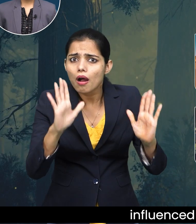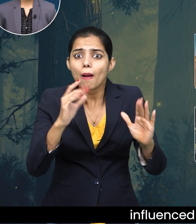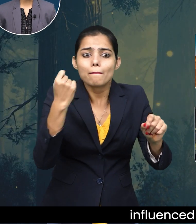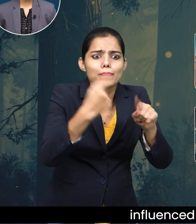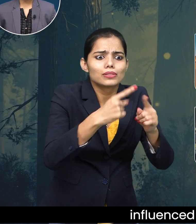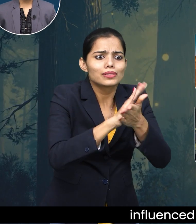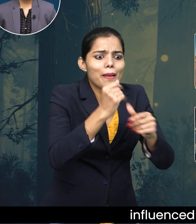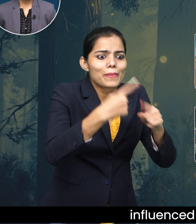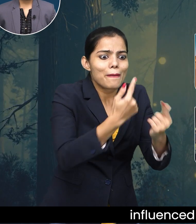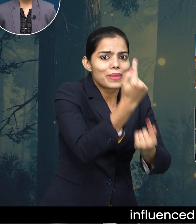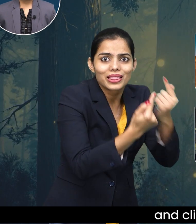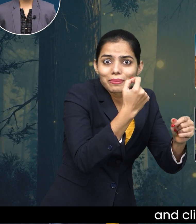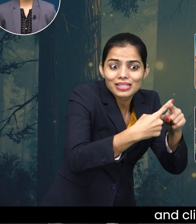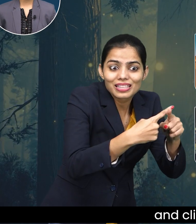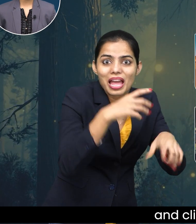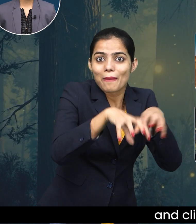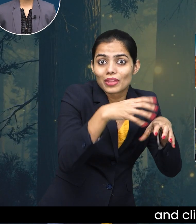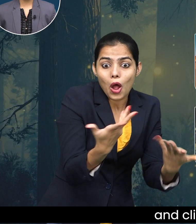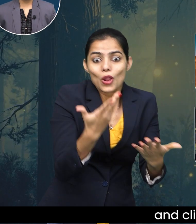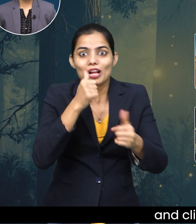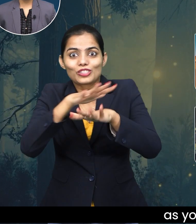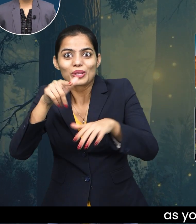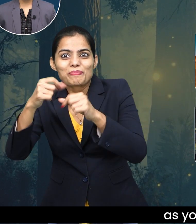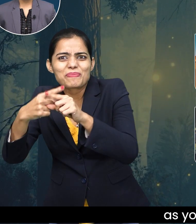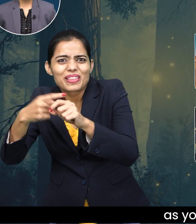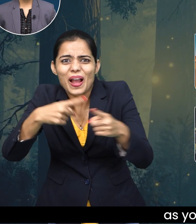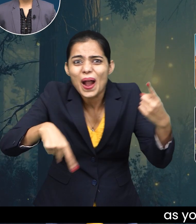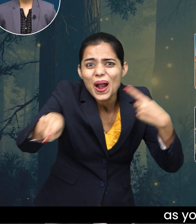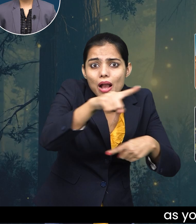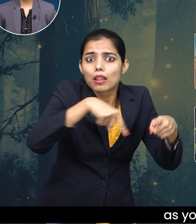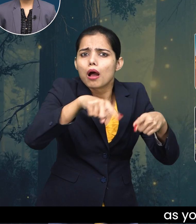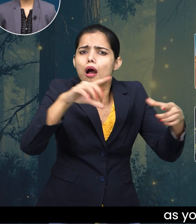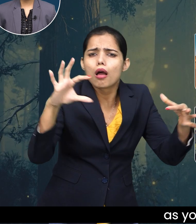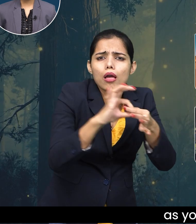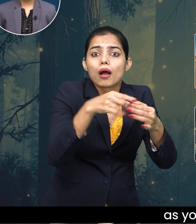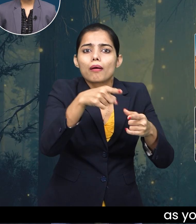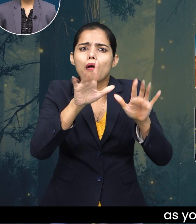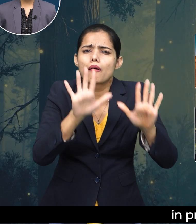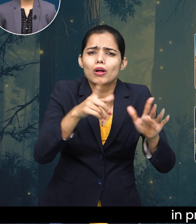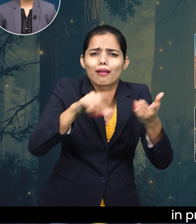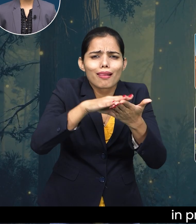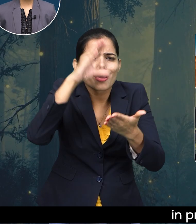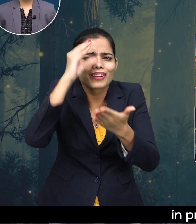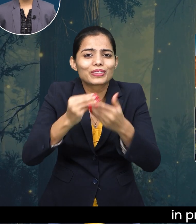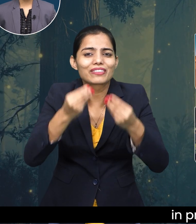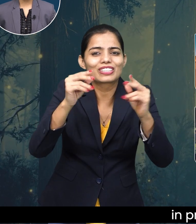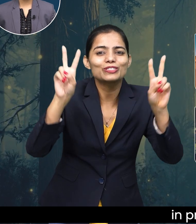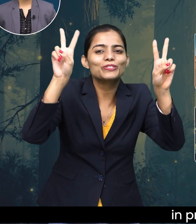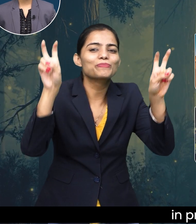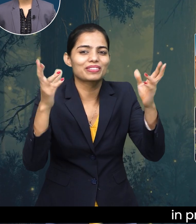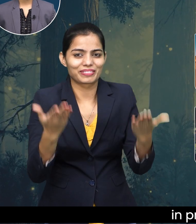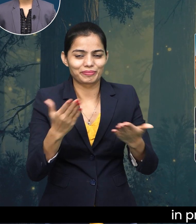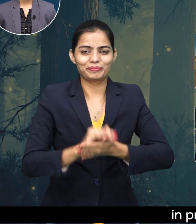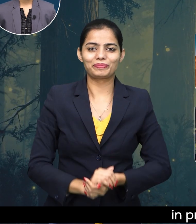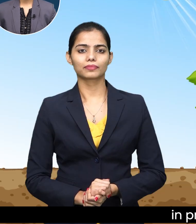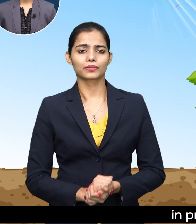by different habitats and climatic conditions, as you have learned in previous topics.